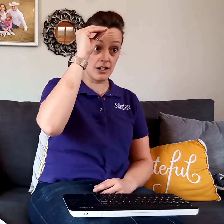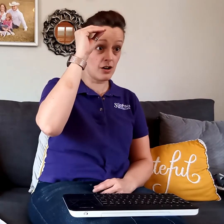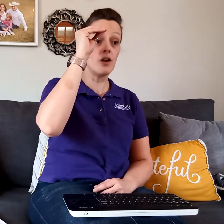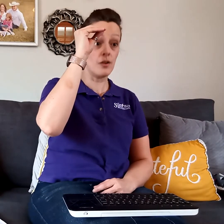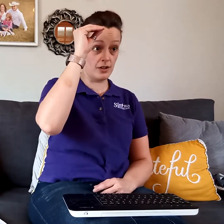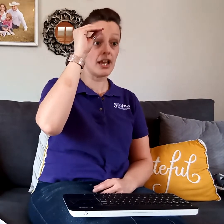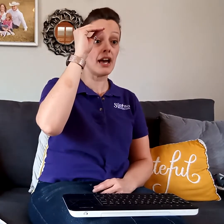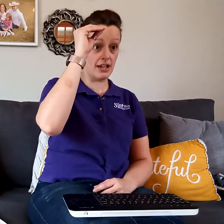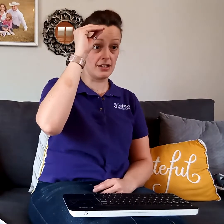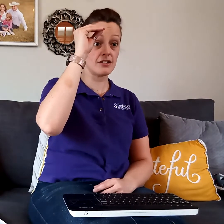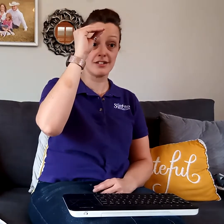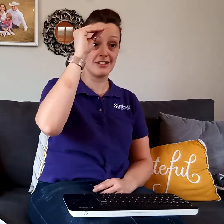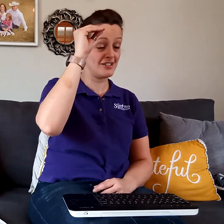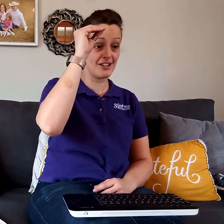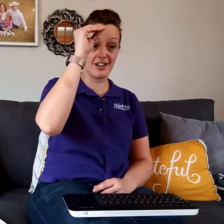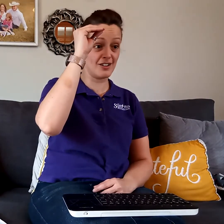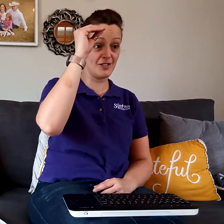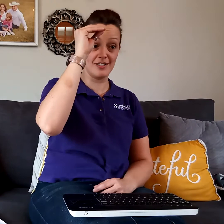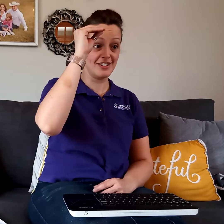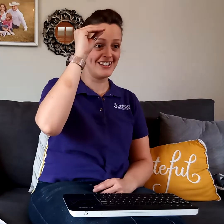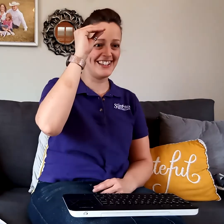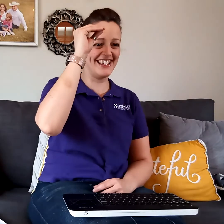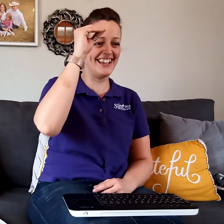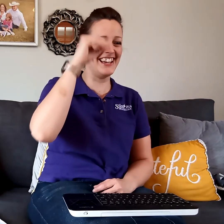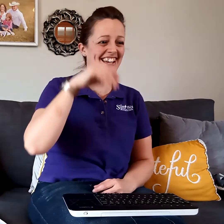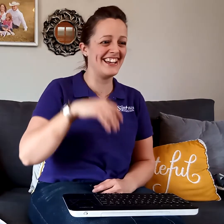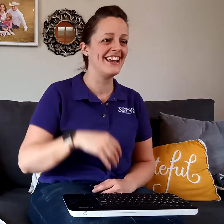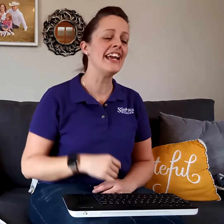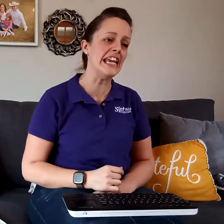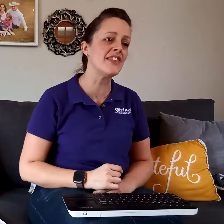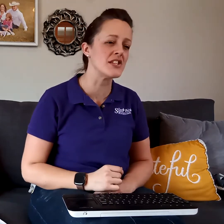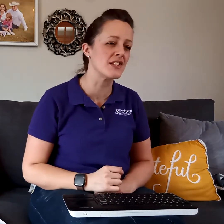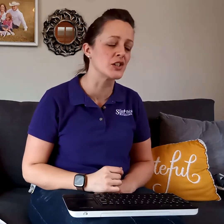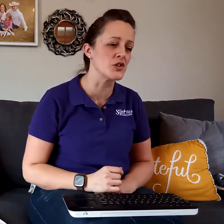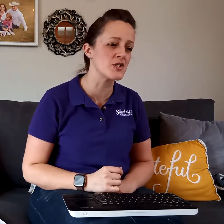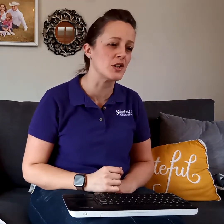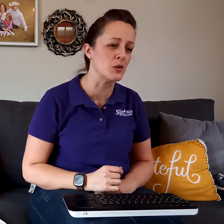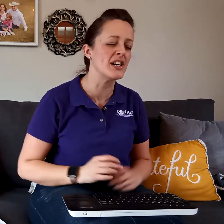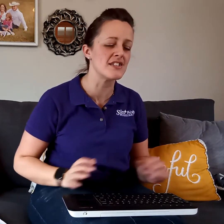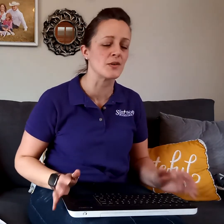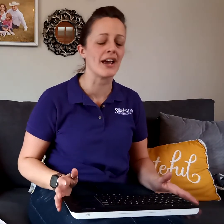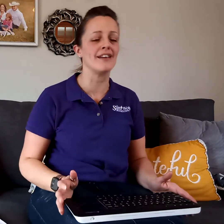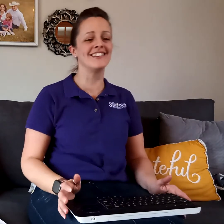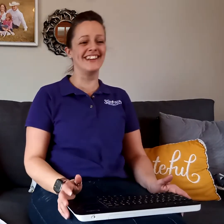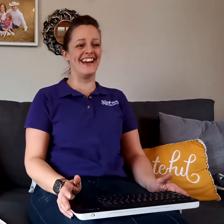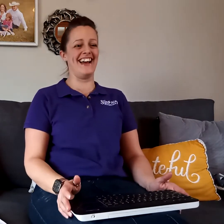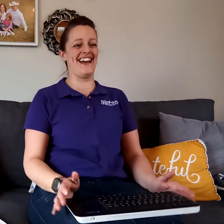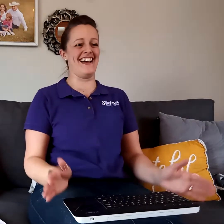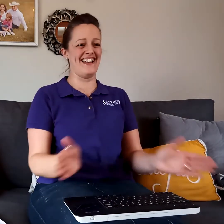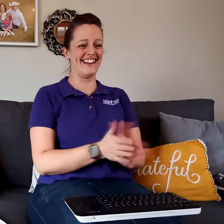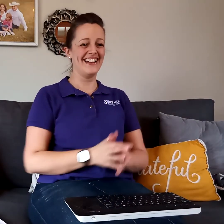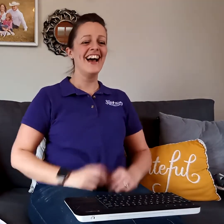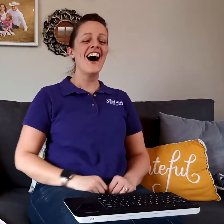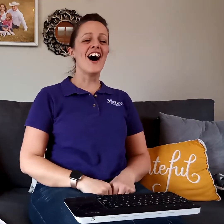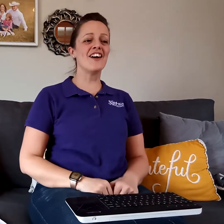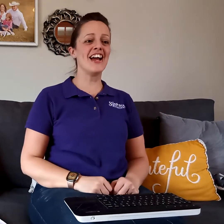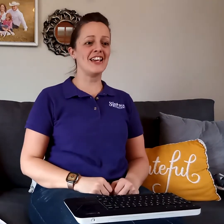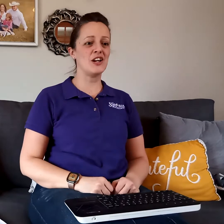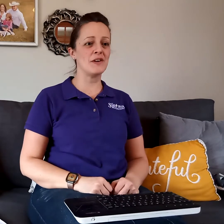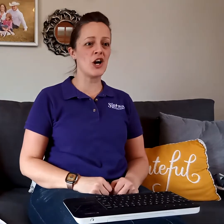No, yes, no? Ethan's a little slow. It's okay. All right, here we go for the